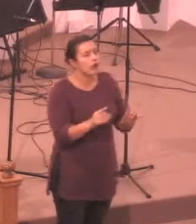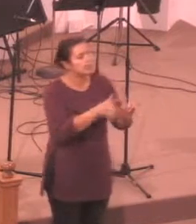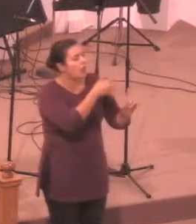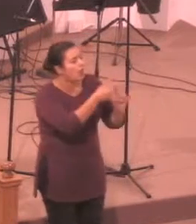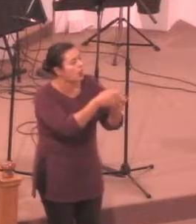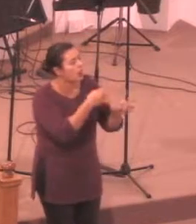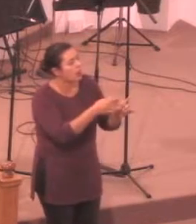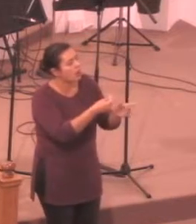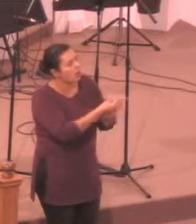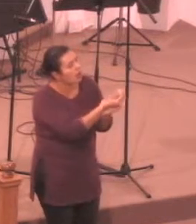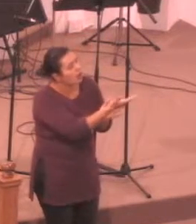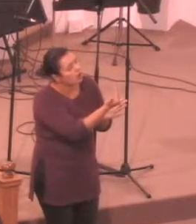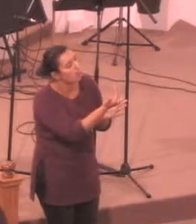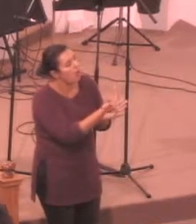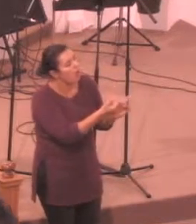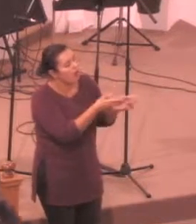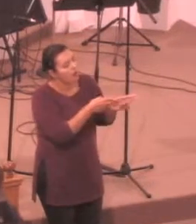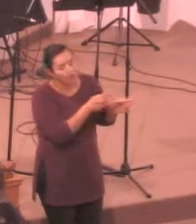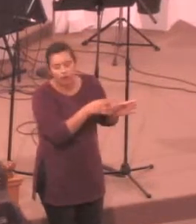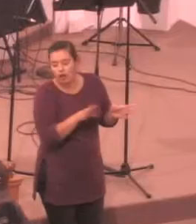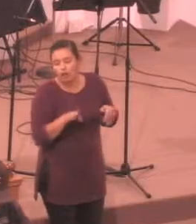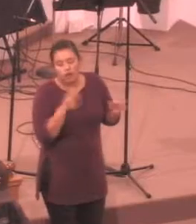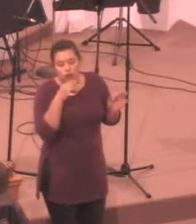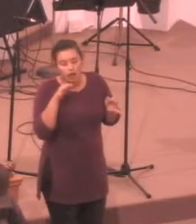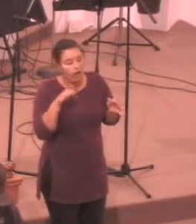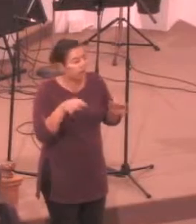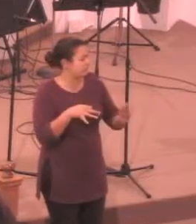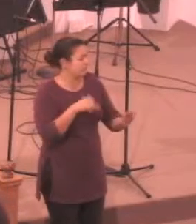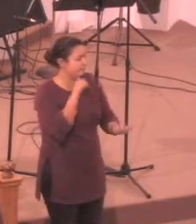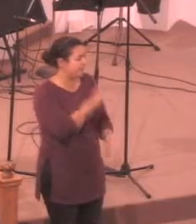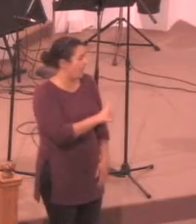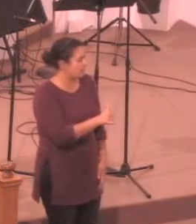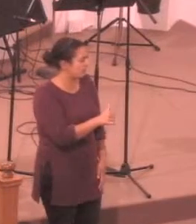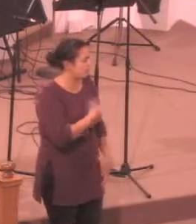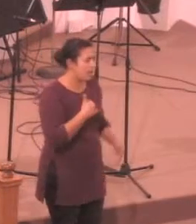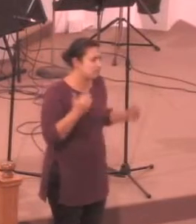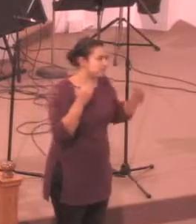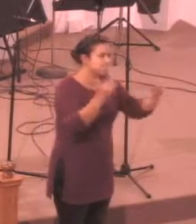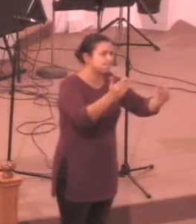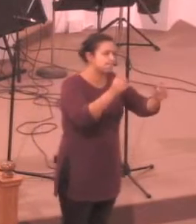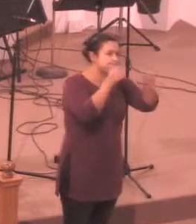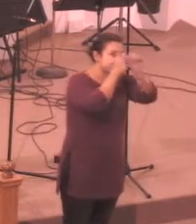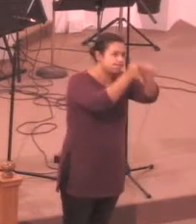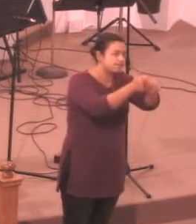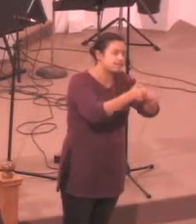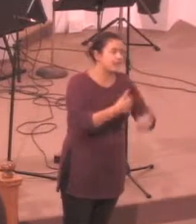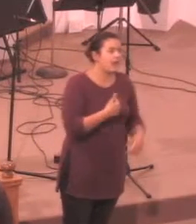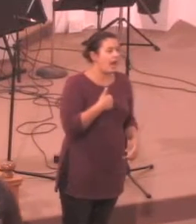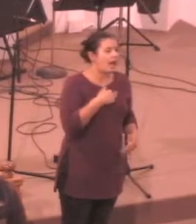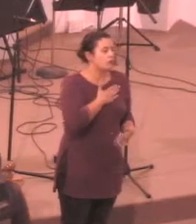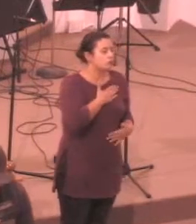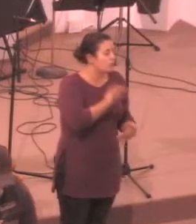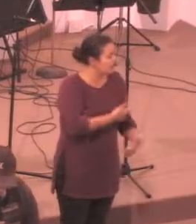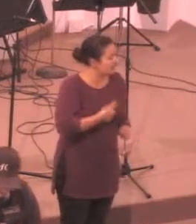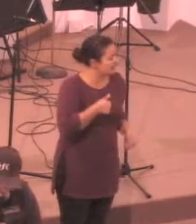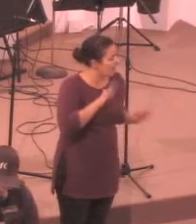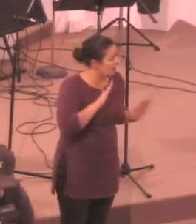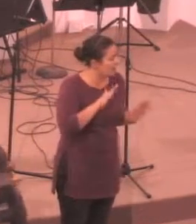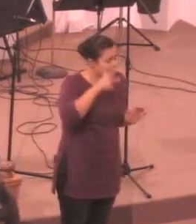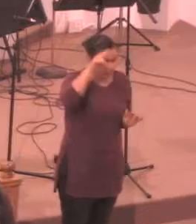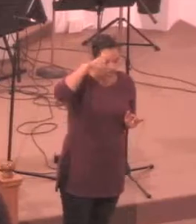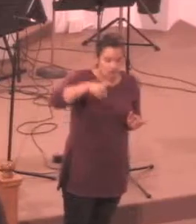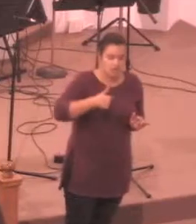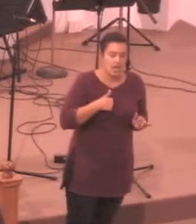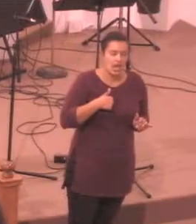bought, compromised, deterred, hired away, turned back, deluded, or delayed. I will not flinch in the face of sacrifice